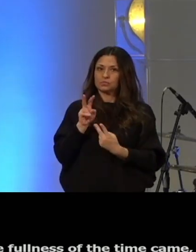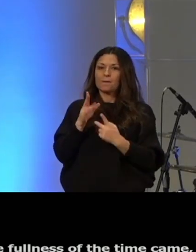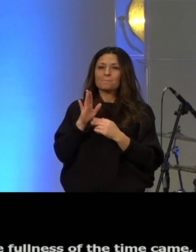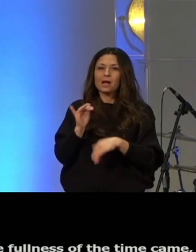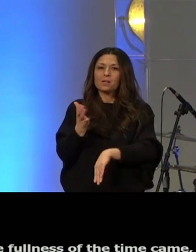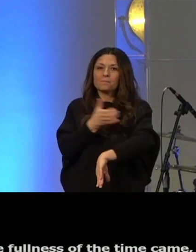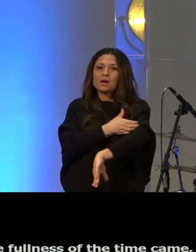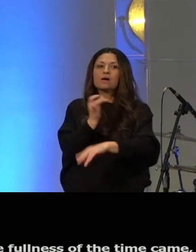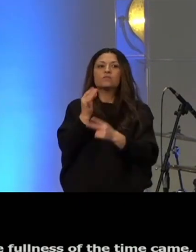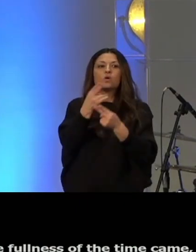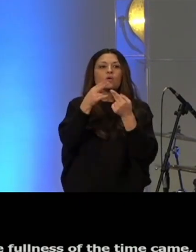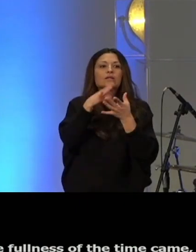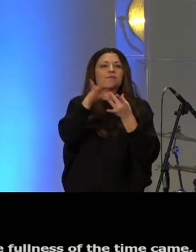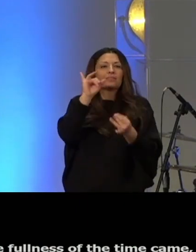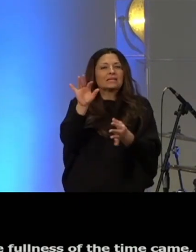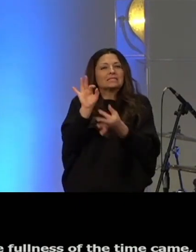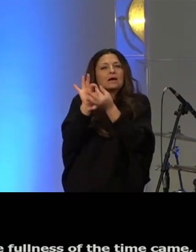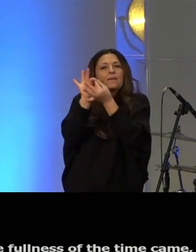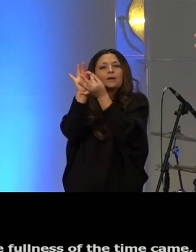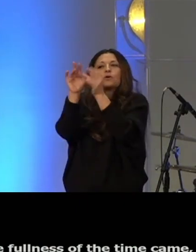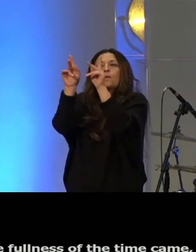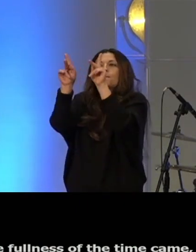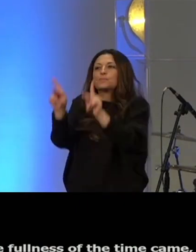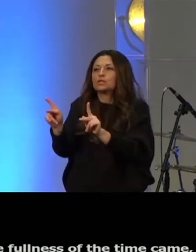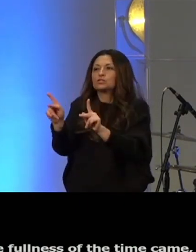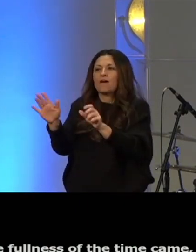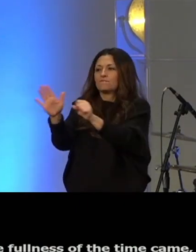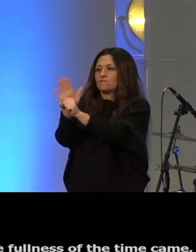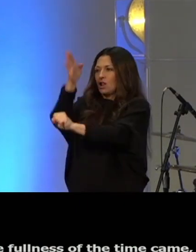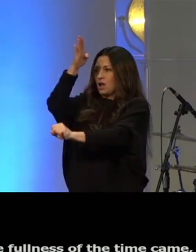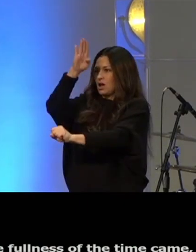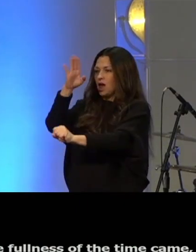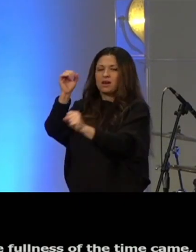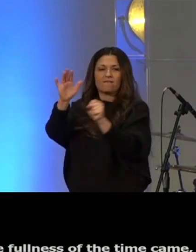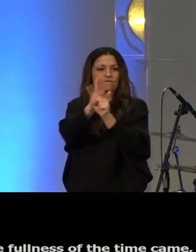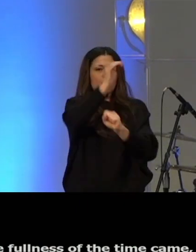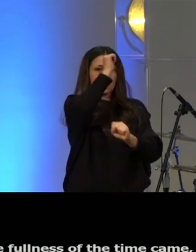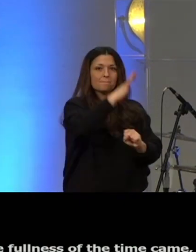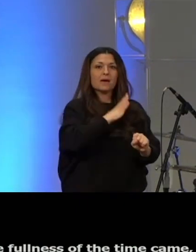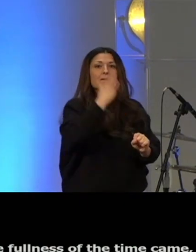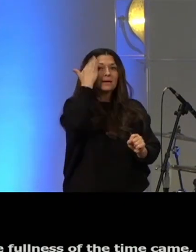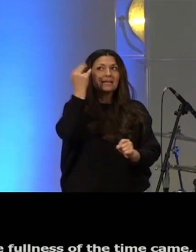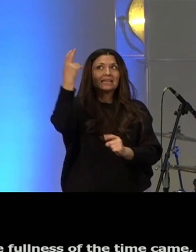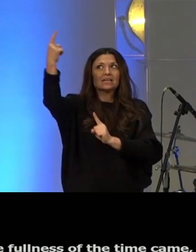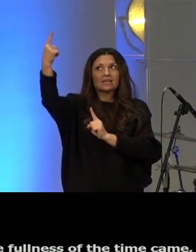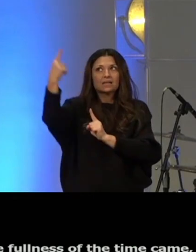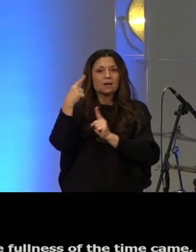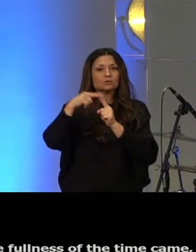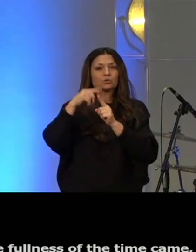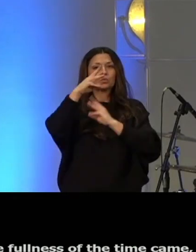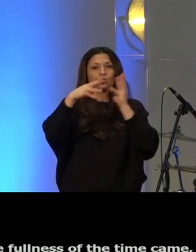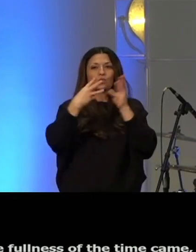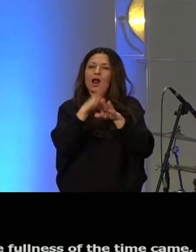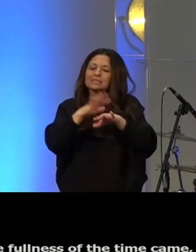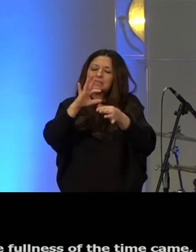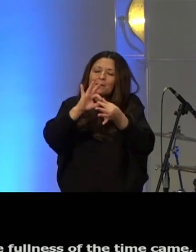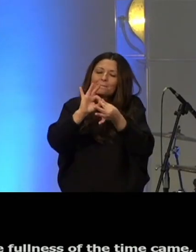Holy Spirit, a unique person, fully God and fully man, because he came into the world on a unique